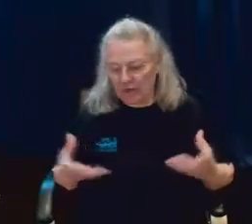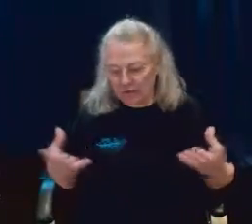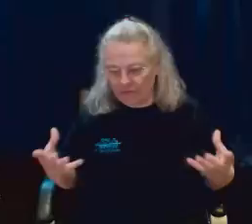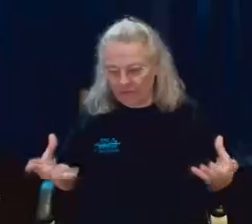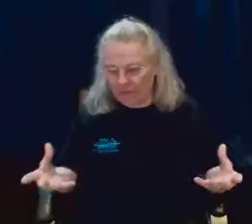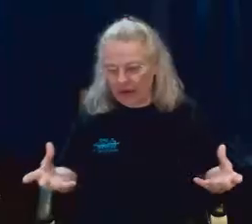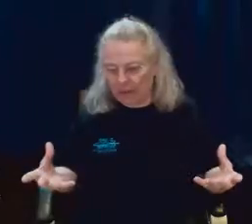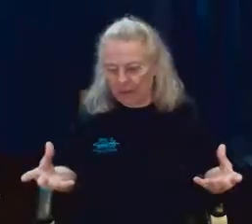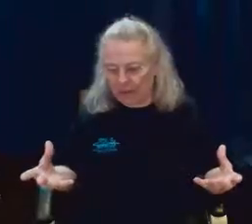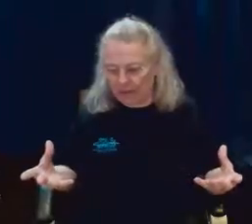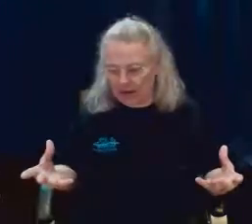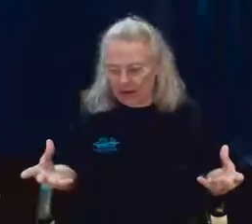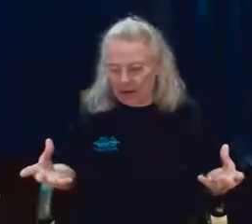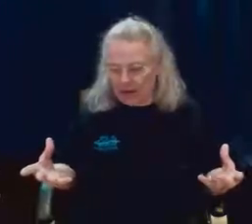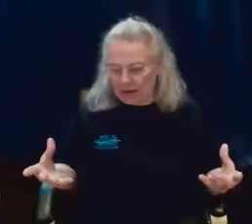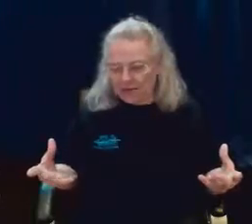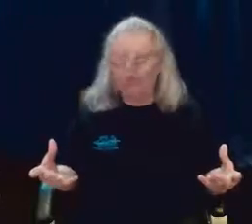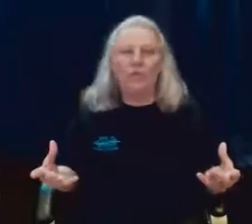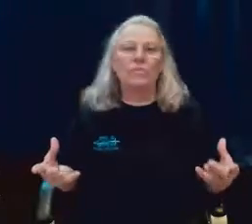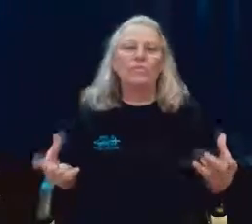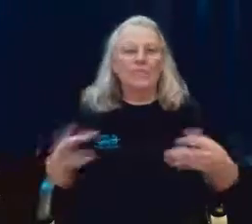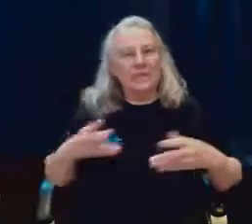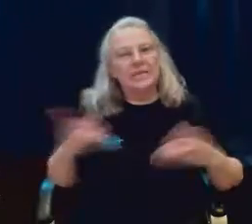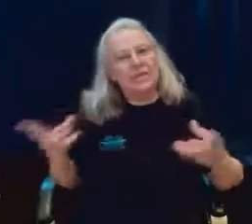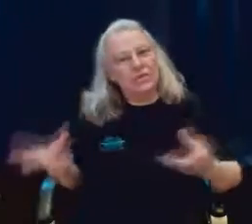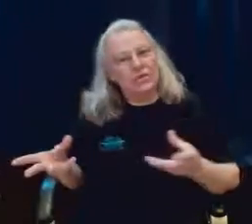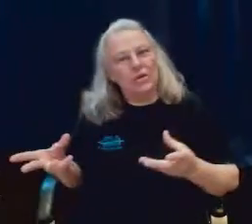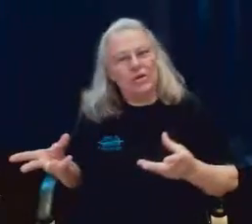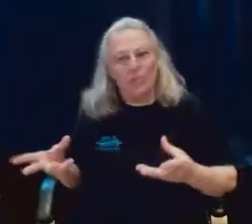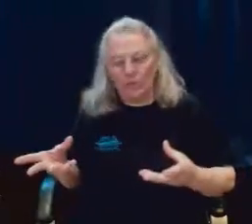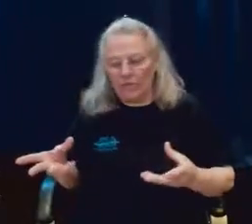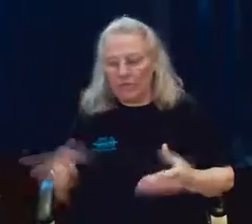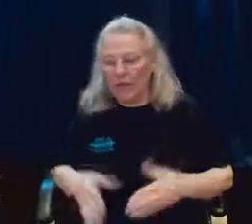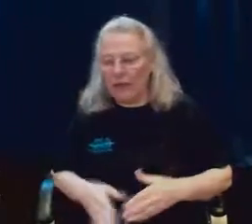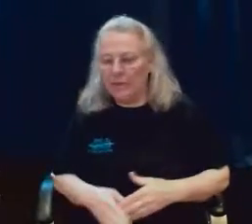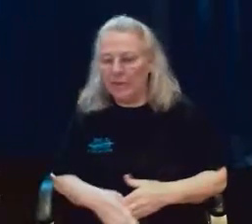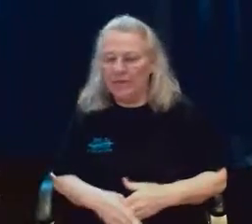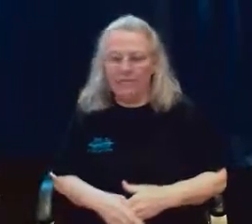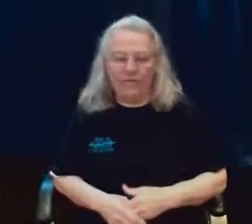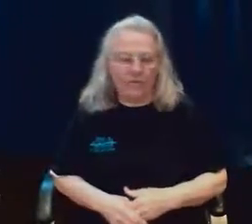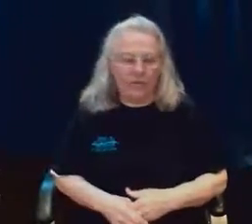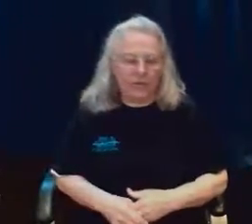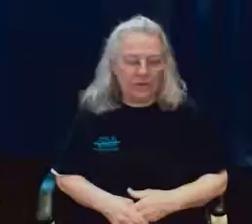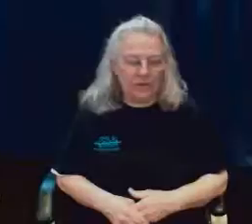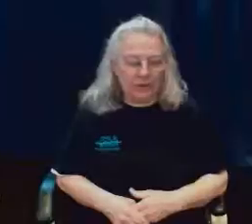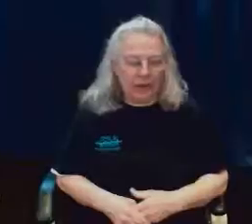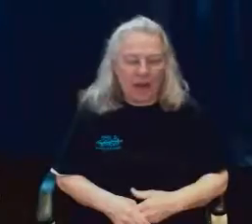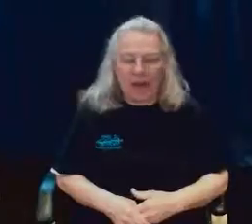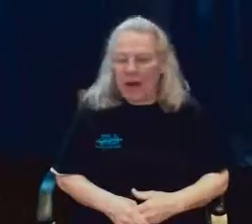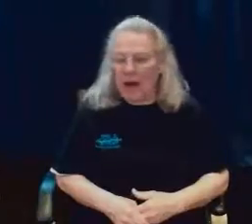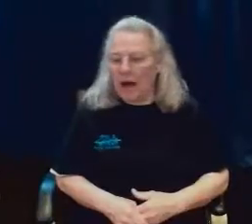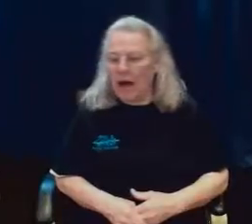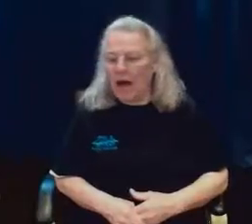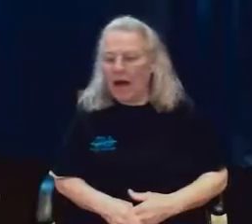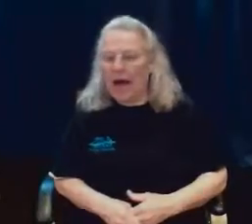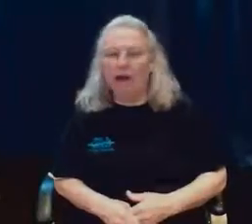in the vocabulary. So let's get started with the vocabulary first.